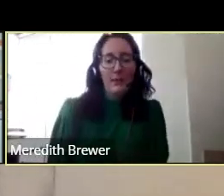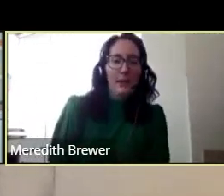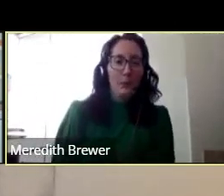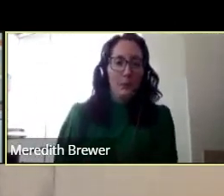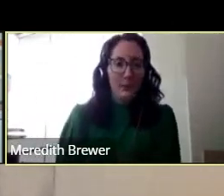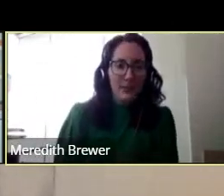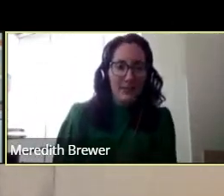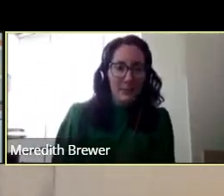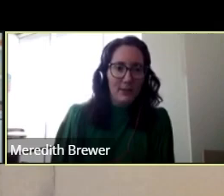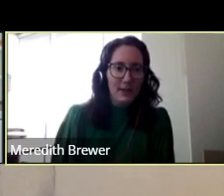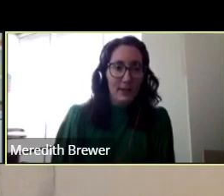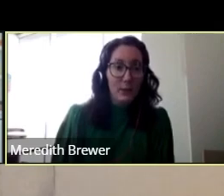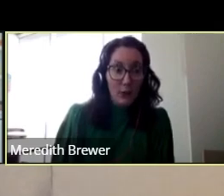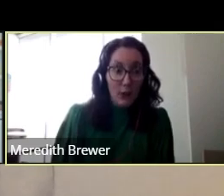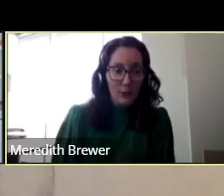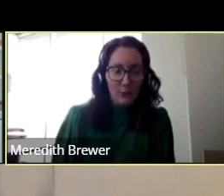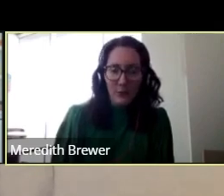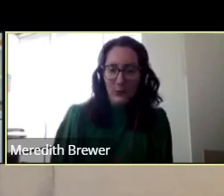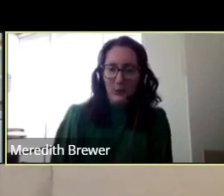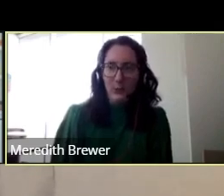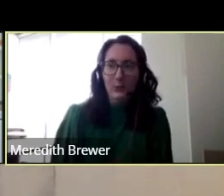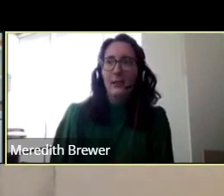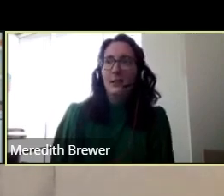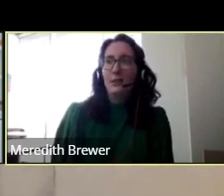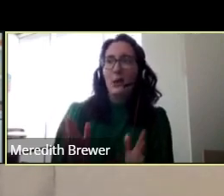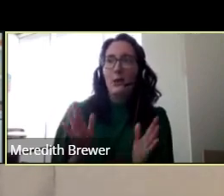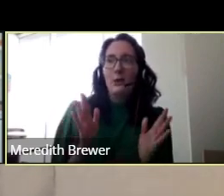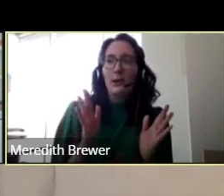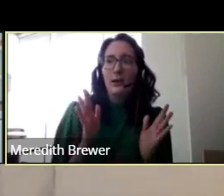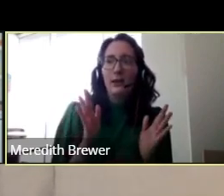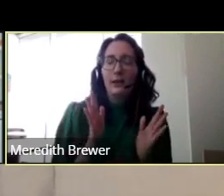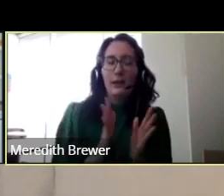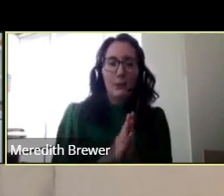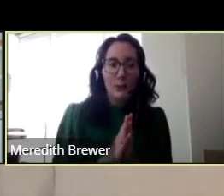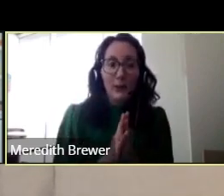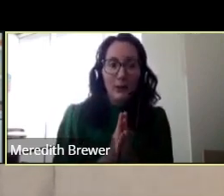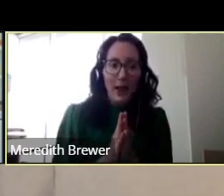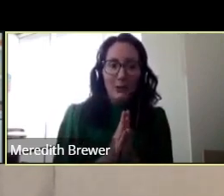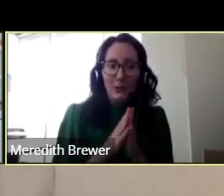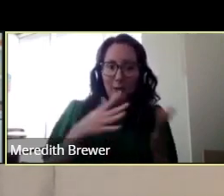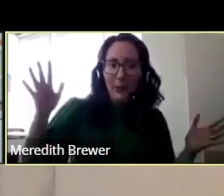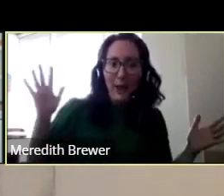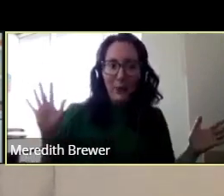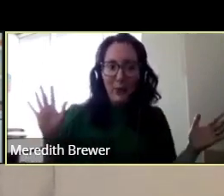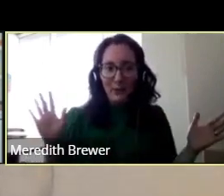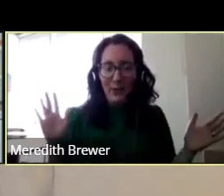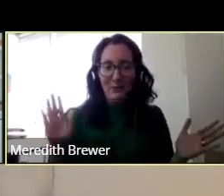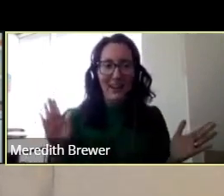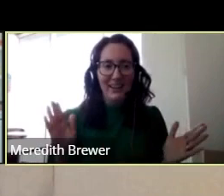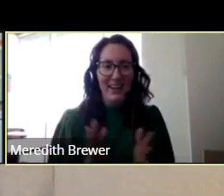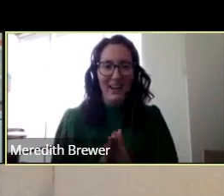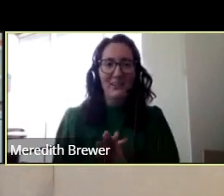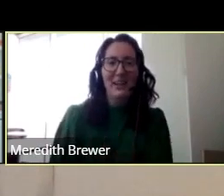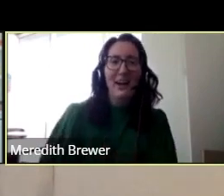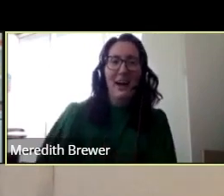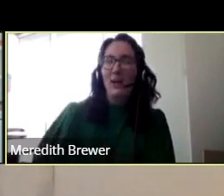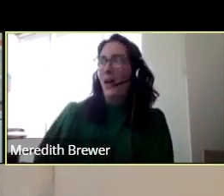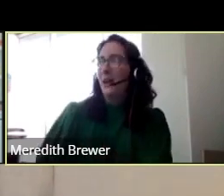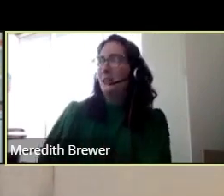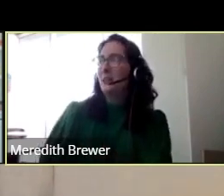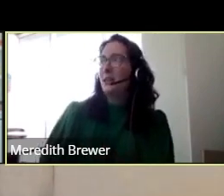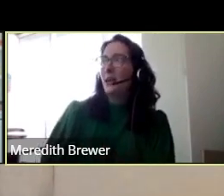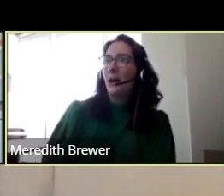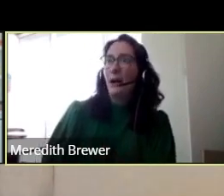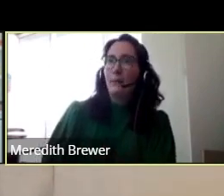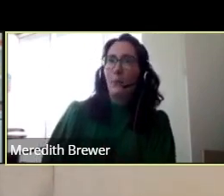that we received in the fall of 22. So we are actually living out that grant right now. That